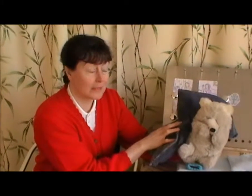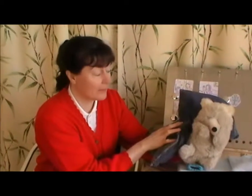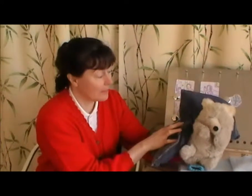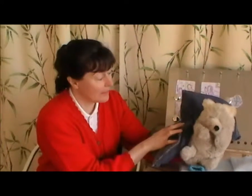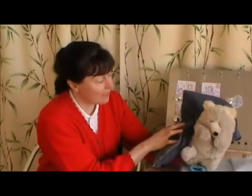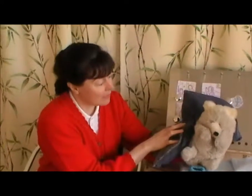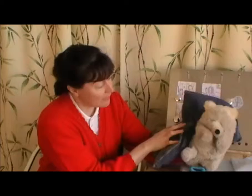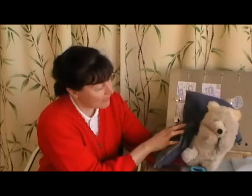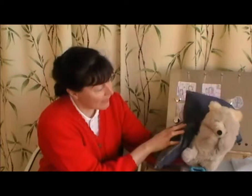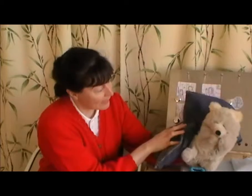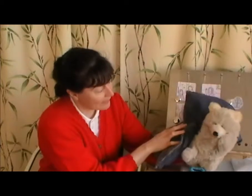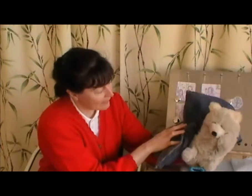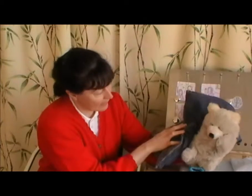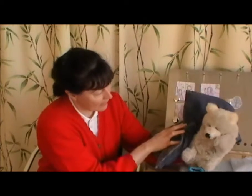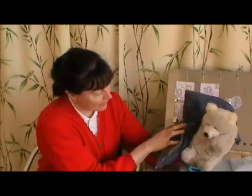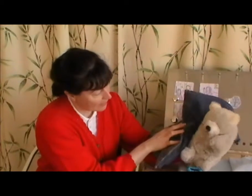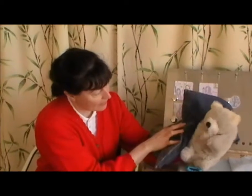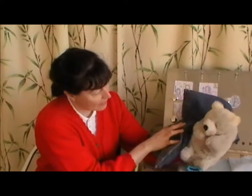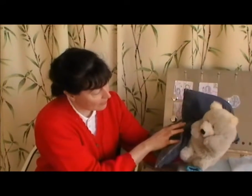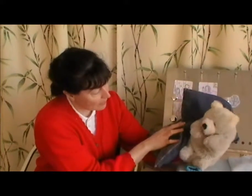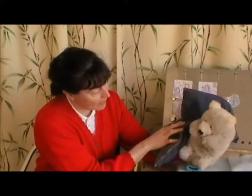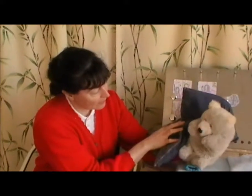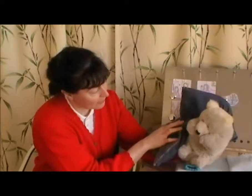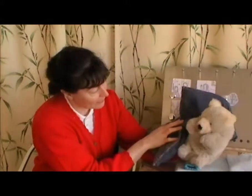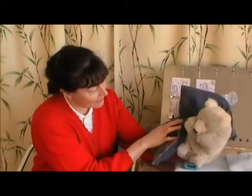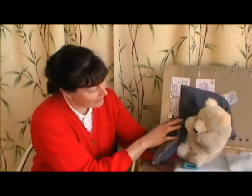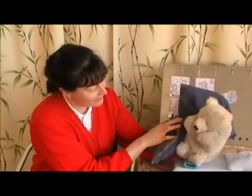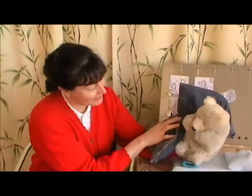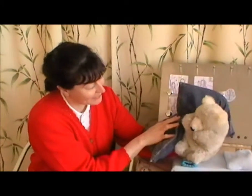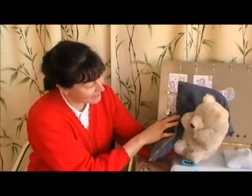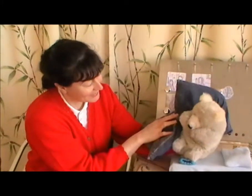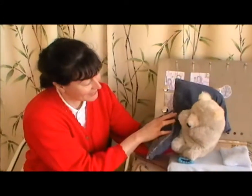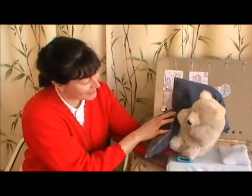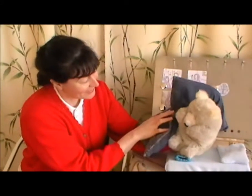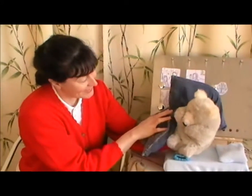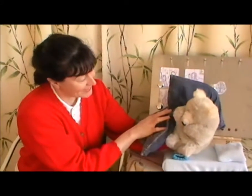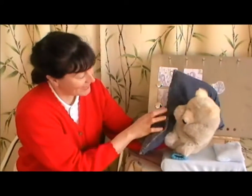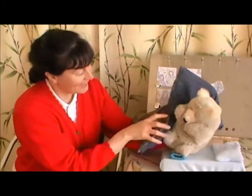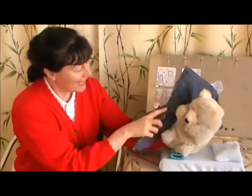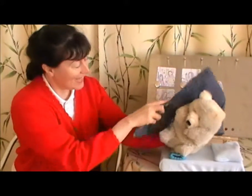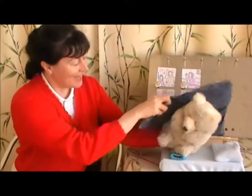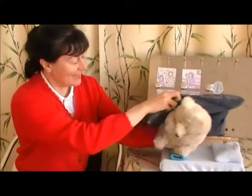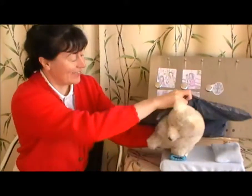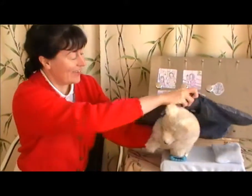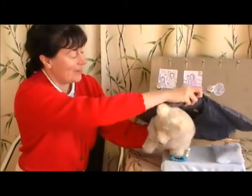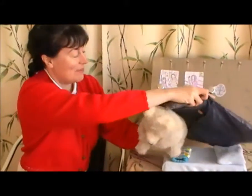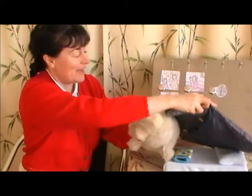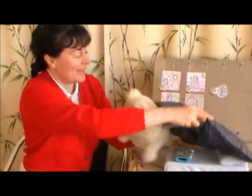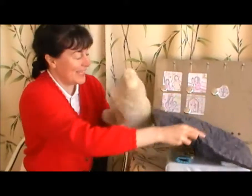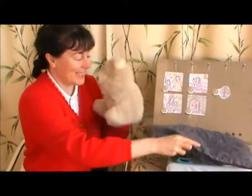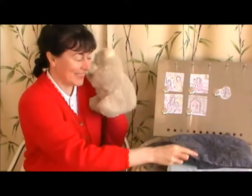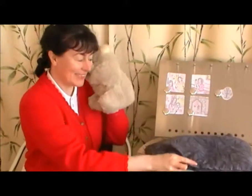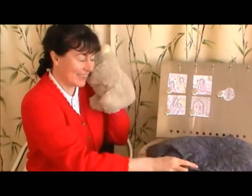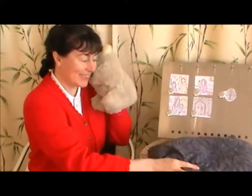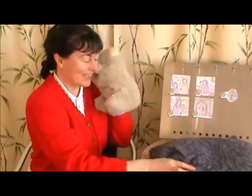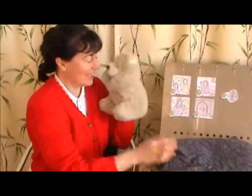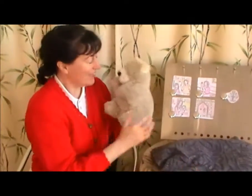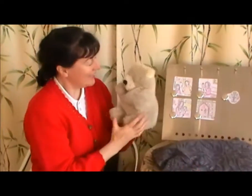So Samuel learnt that God can speak to us. Did you like that story, Barney? You